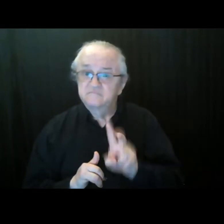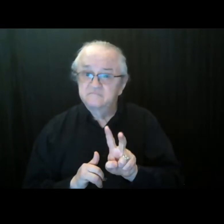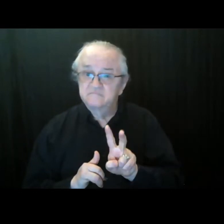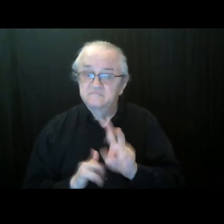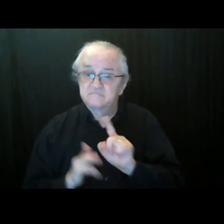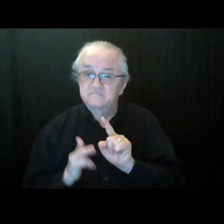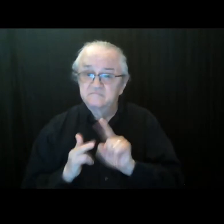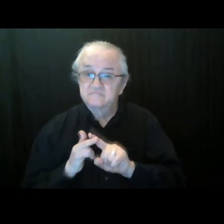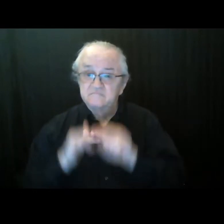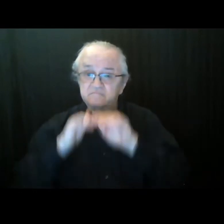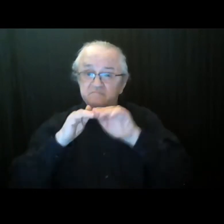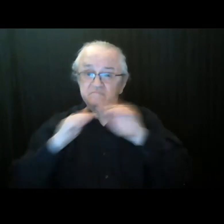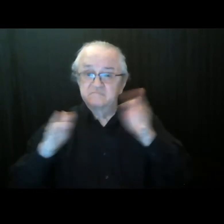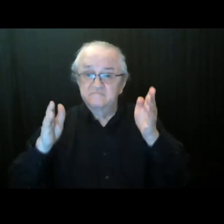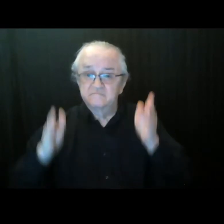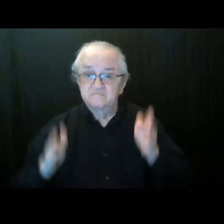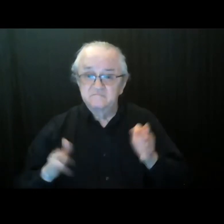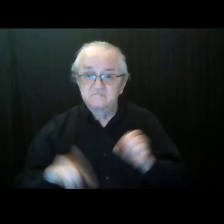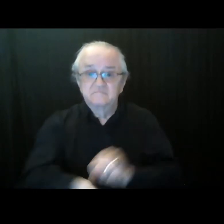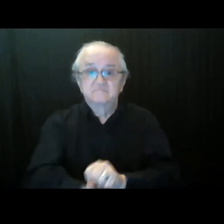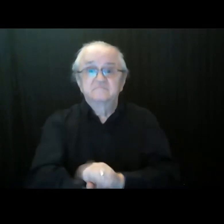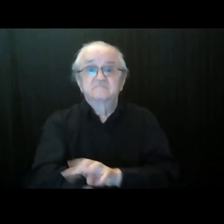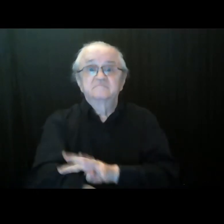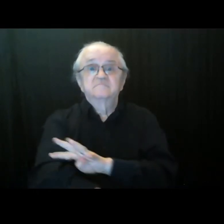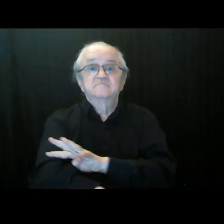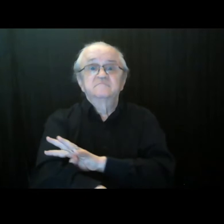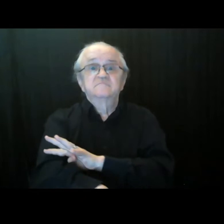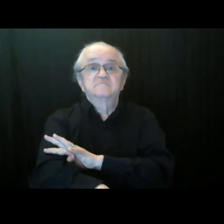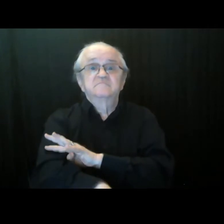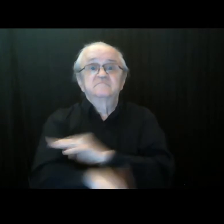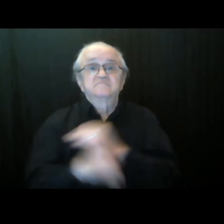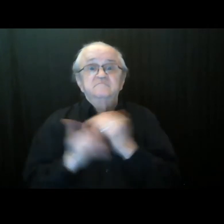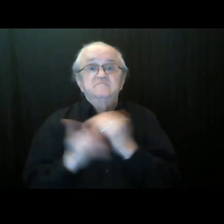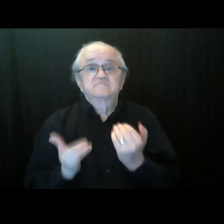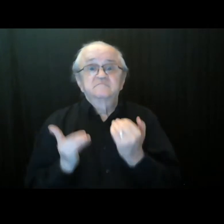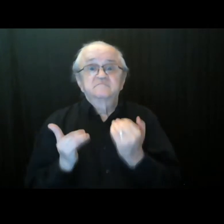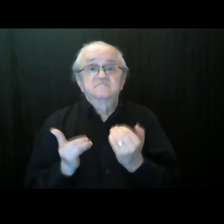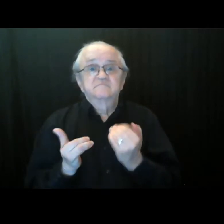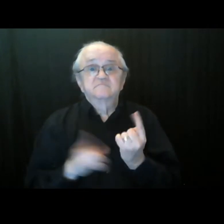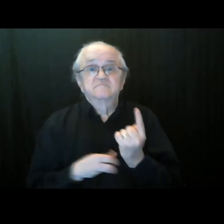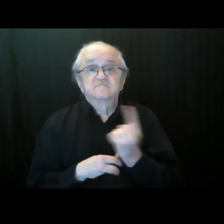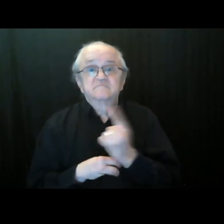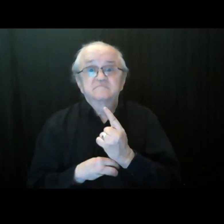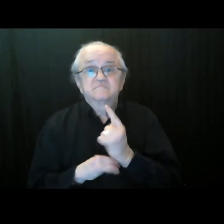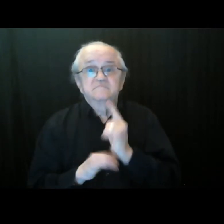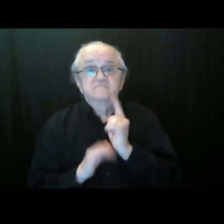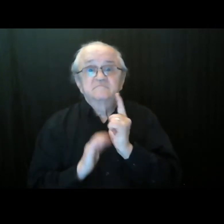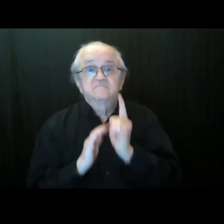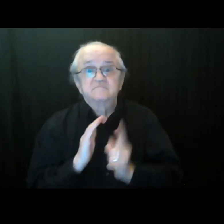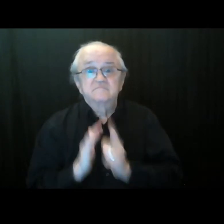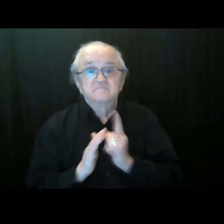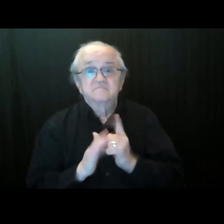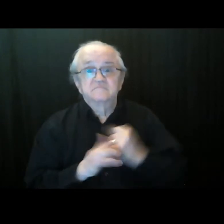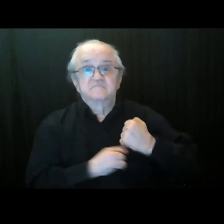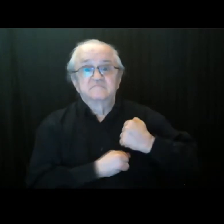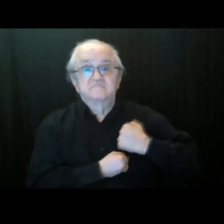he remembered with a sudden chill that this was the very day, the very hour that those figures were